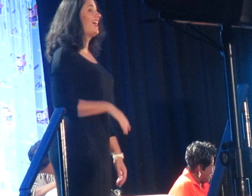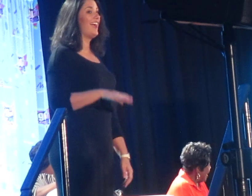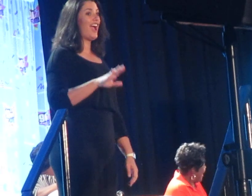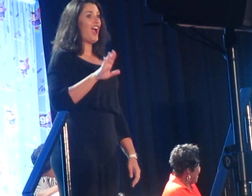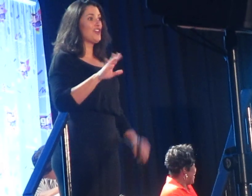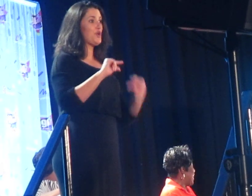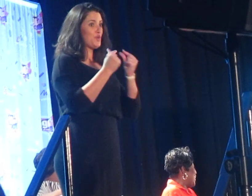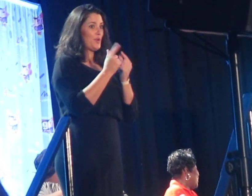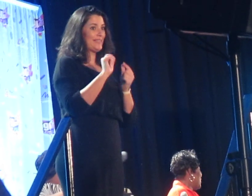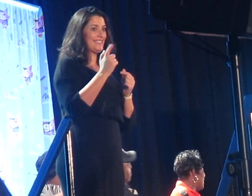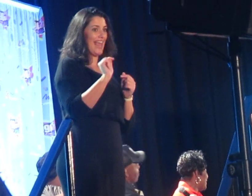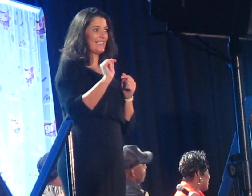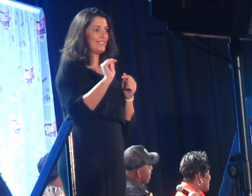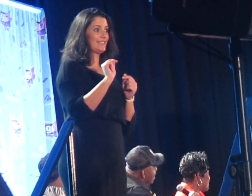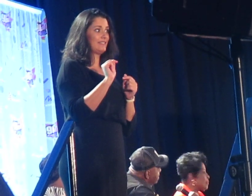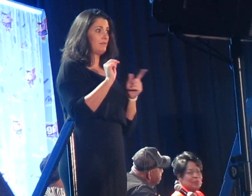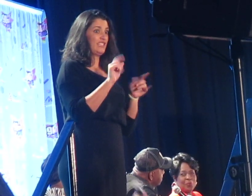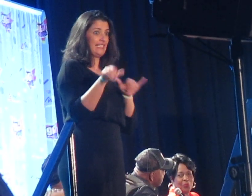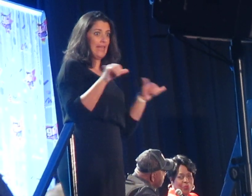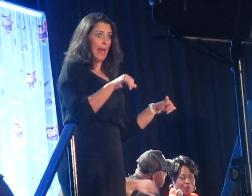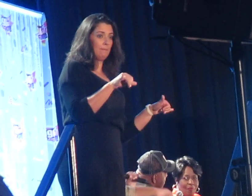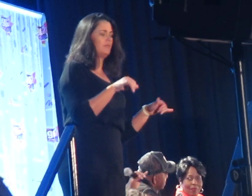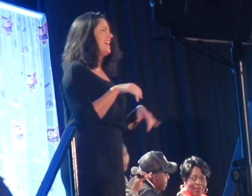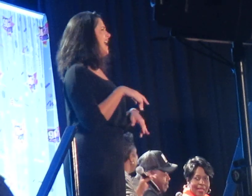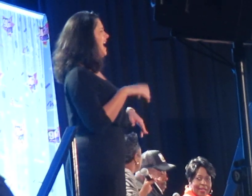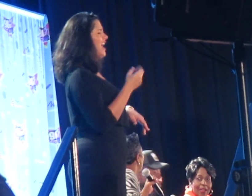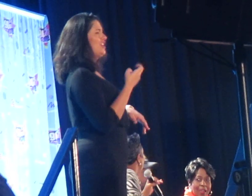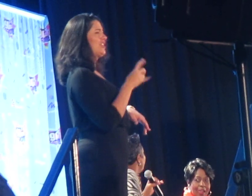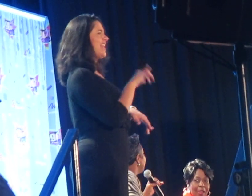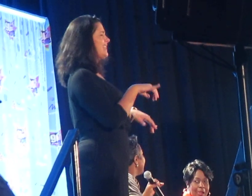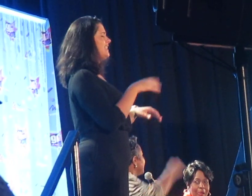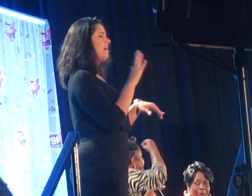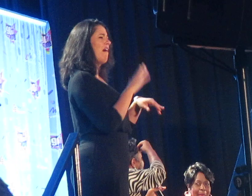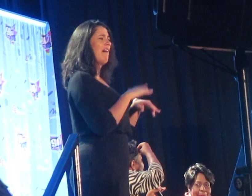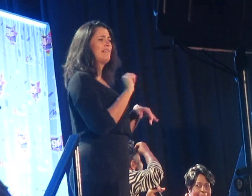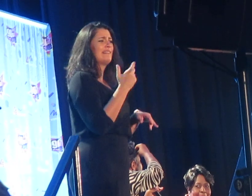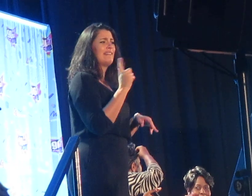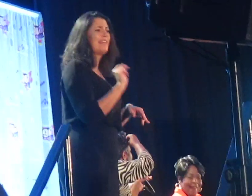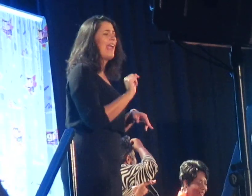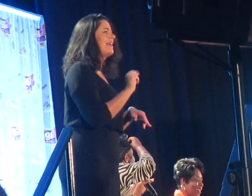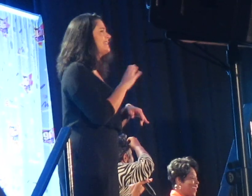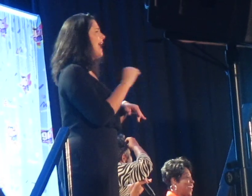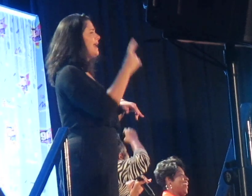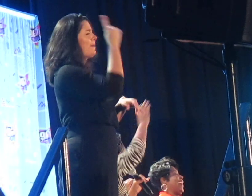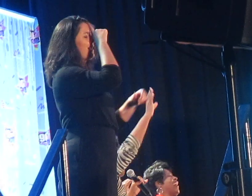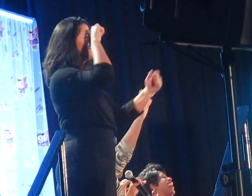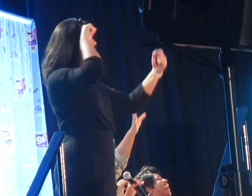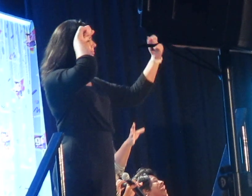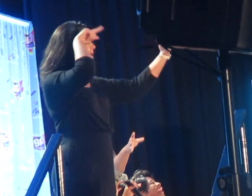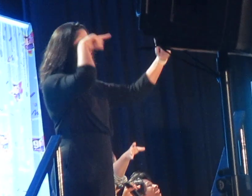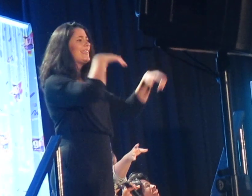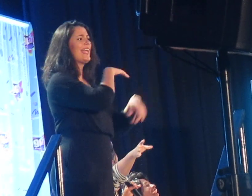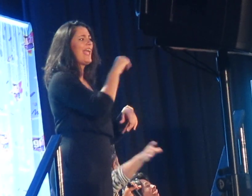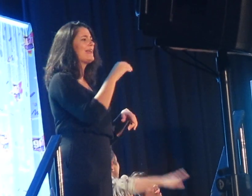On your group text, is she like this on the group text too? She is like this on group text and mental telepathy in